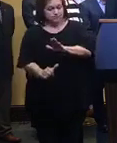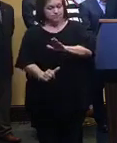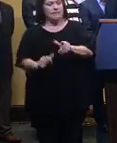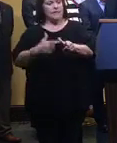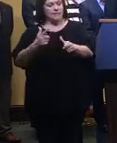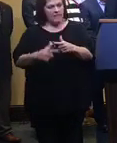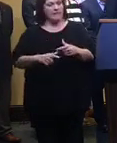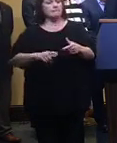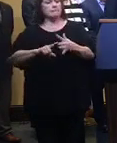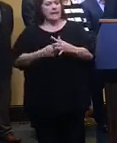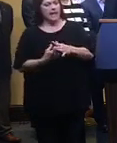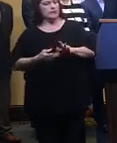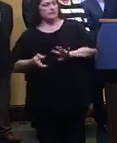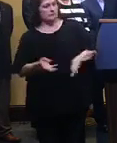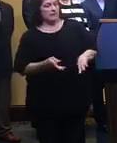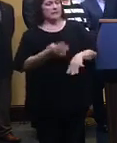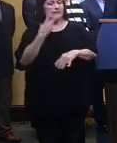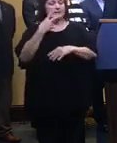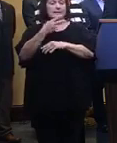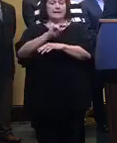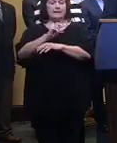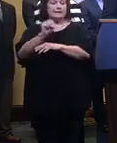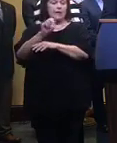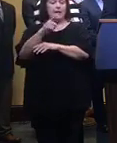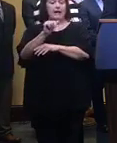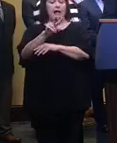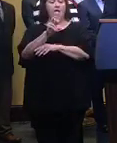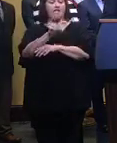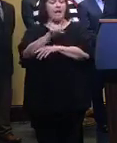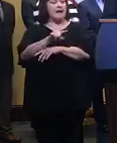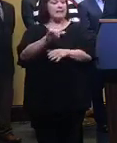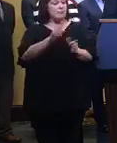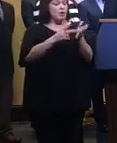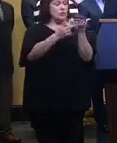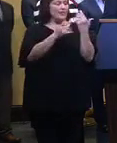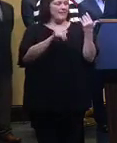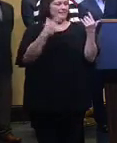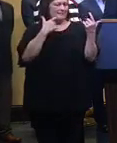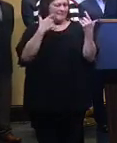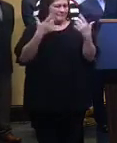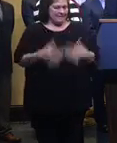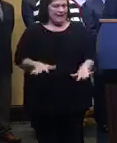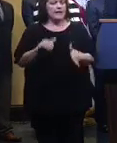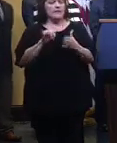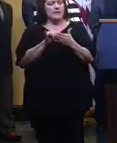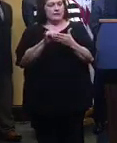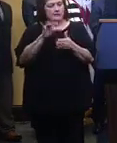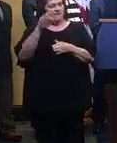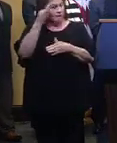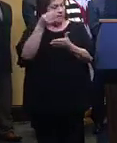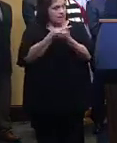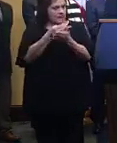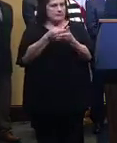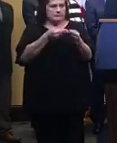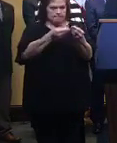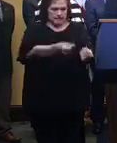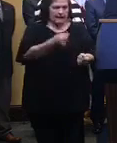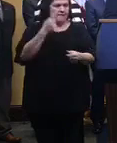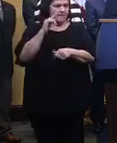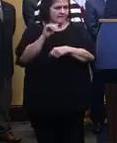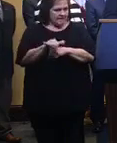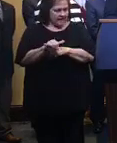that's an example of the South Galvez Street Green Infrastructure Project. That was recently completed. That's a combination of federal funds from both the Housing and